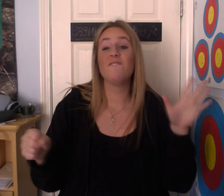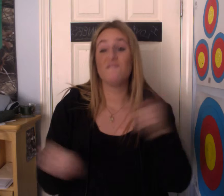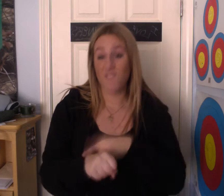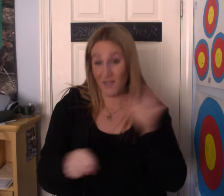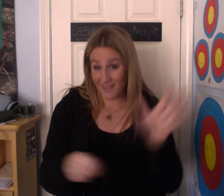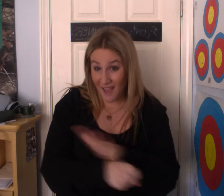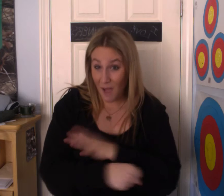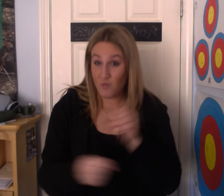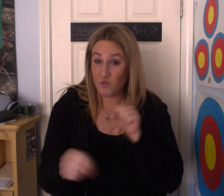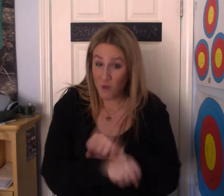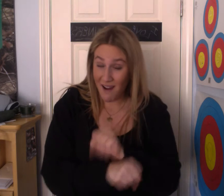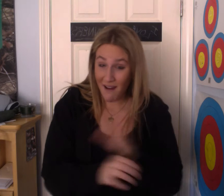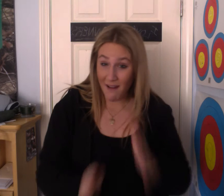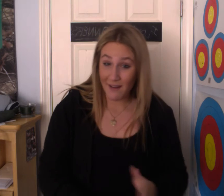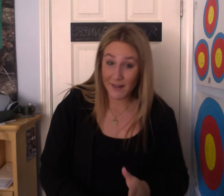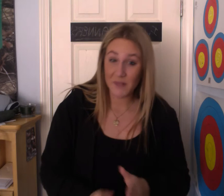he taped down my chair.